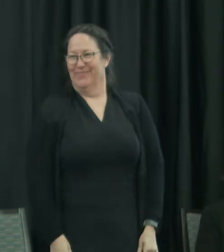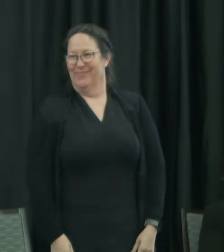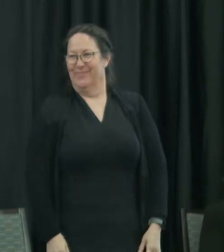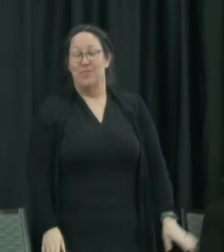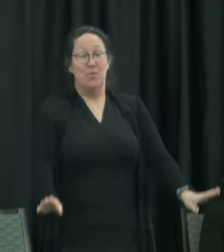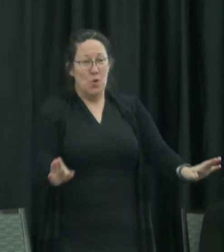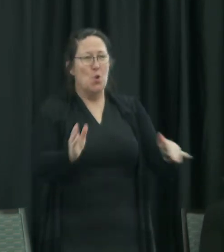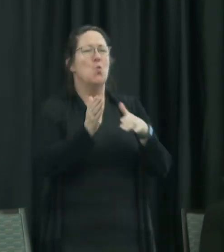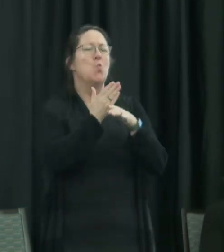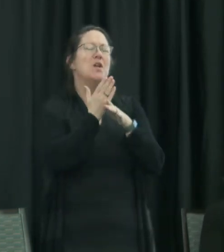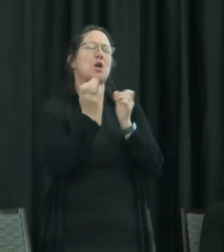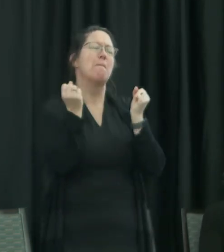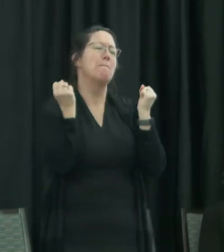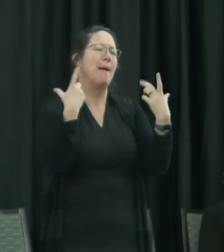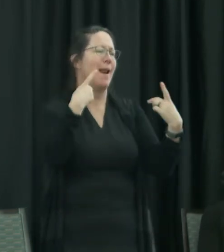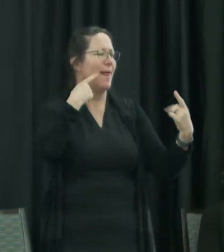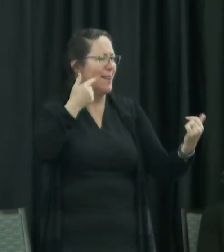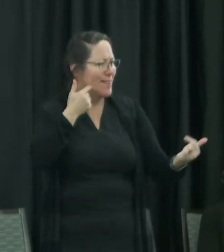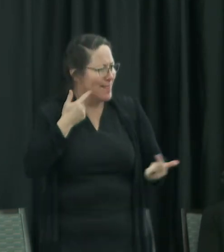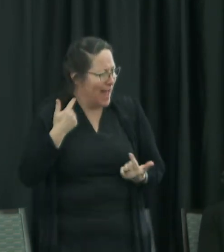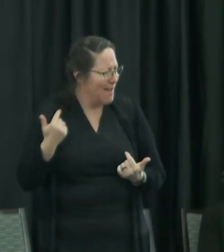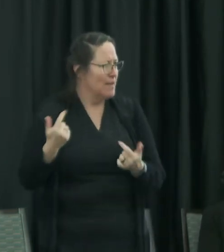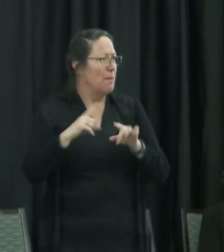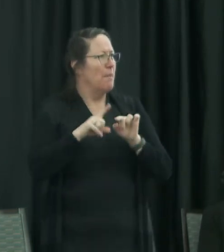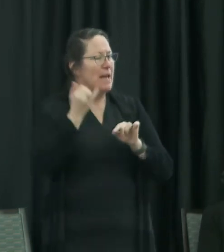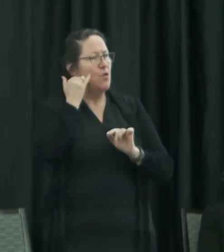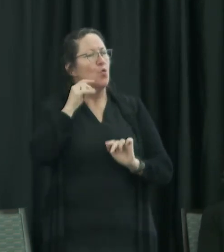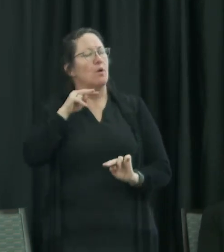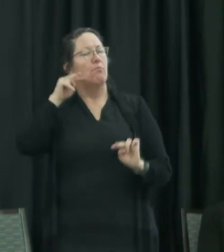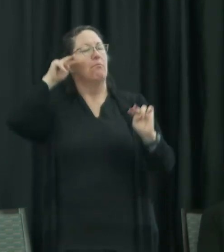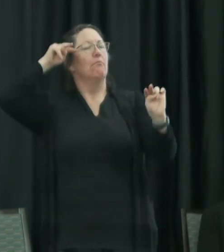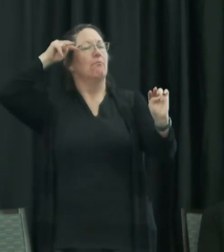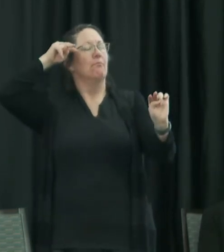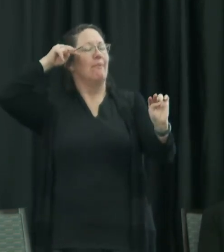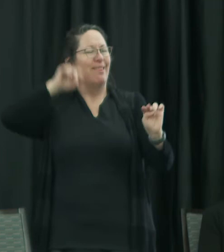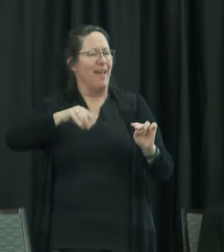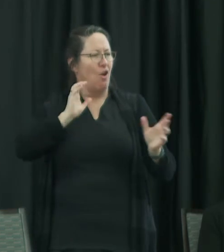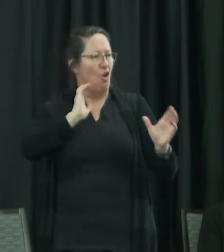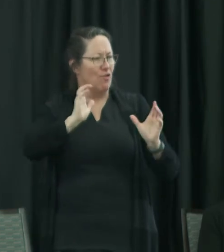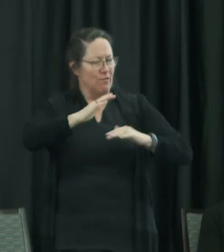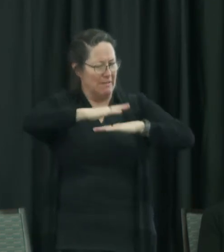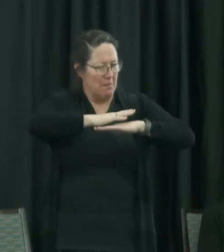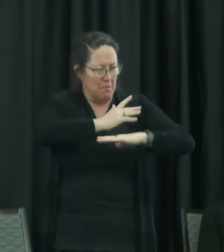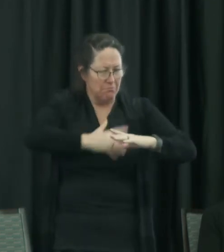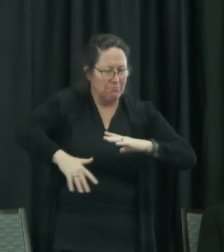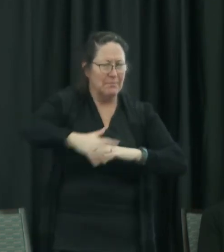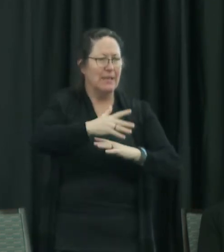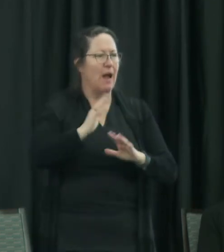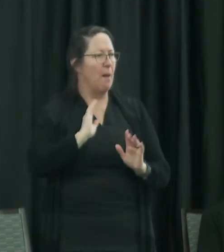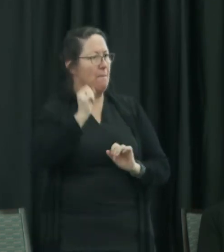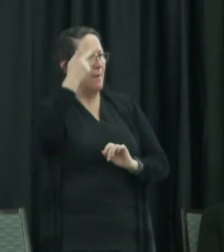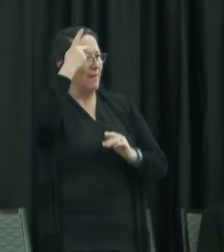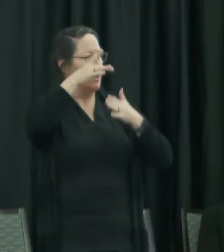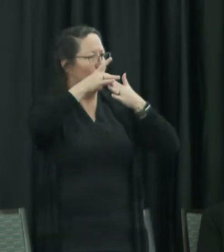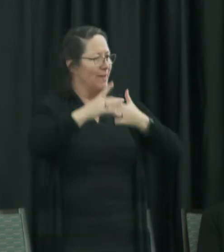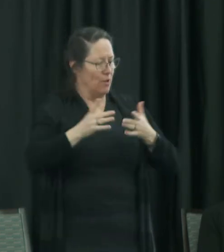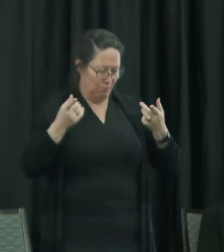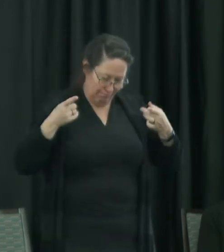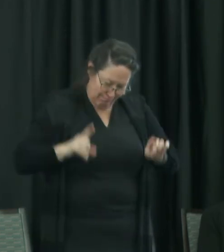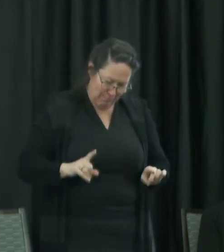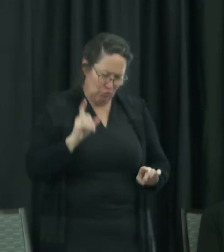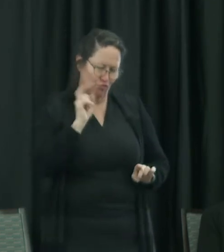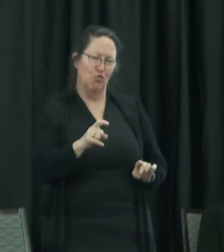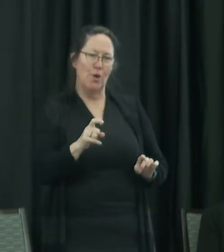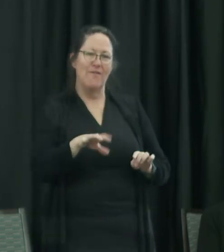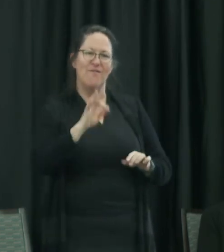We shared a lot of laughs, but if you could have been a fly in the wall, you would have seen what we expect political leaders to do: